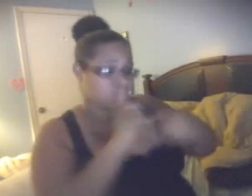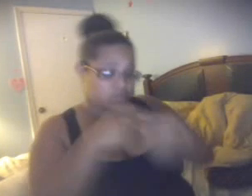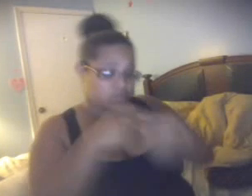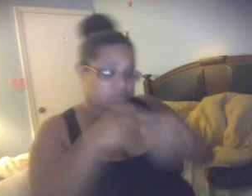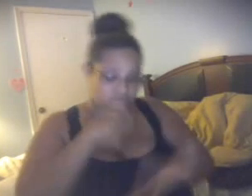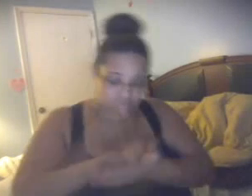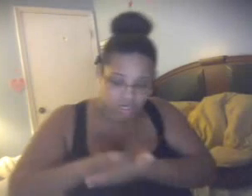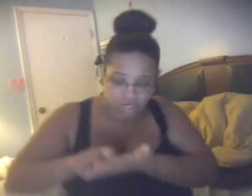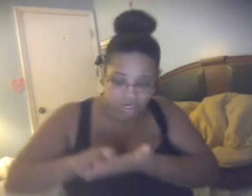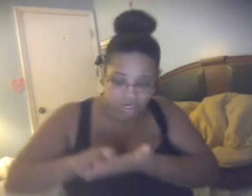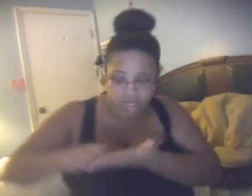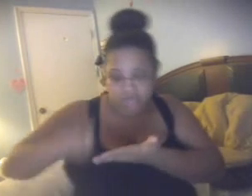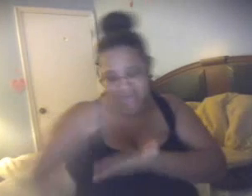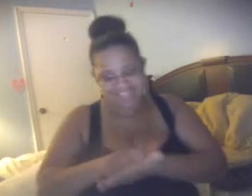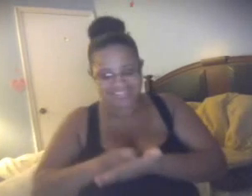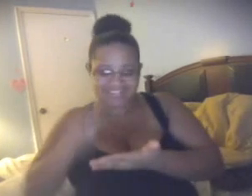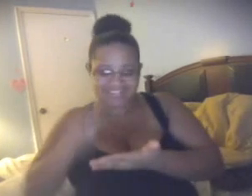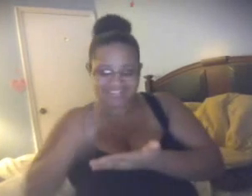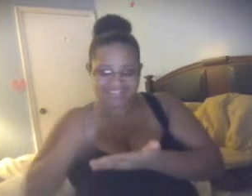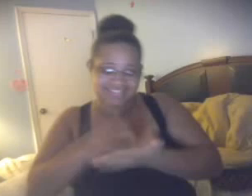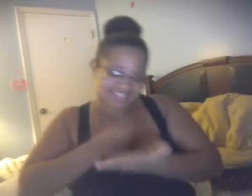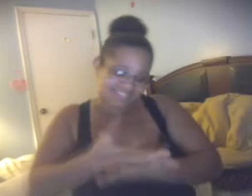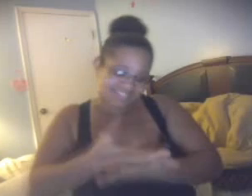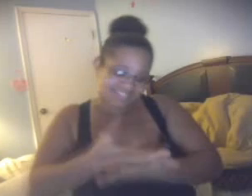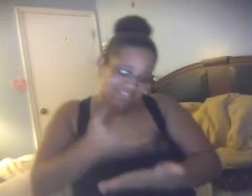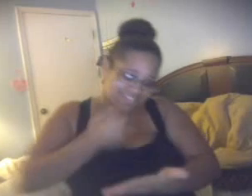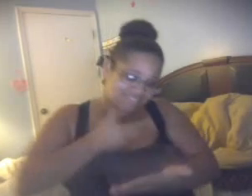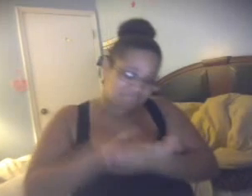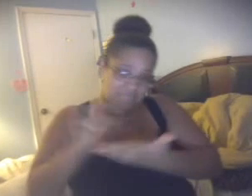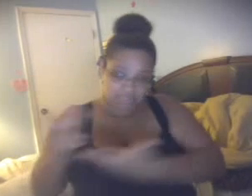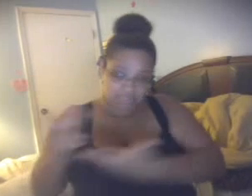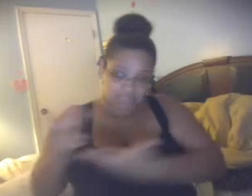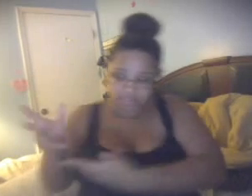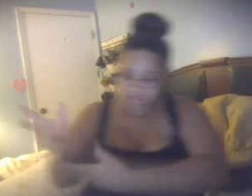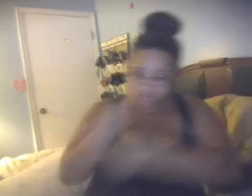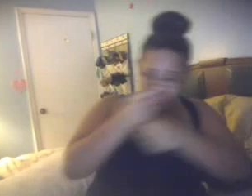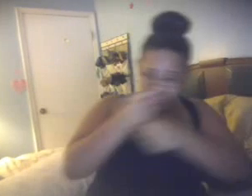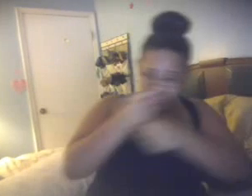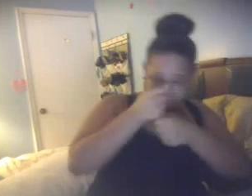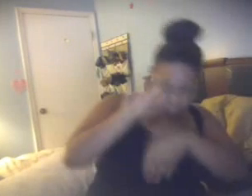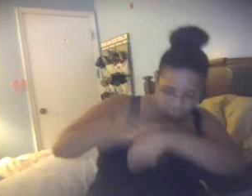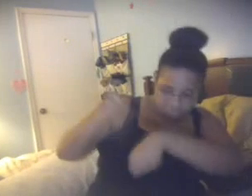And when I write to him, he better get it on time. I